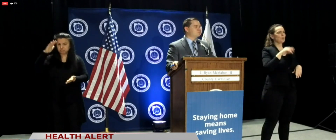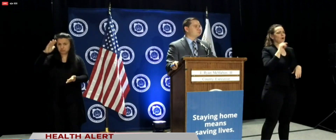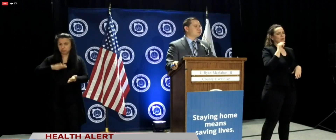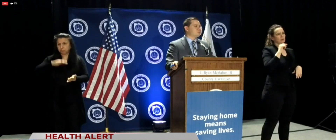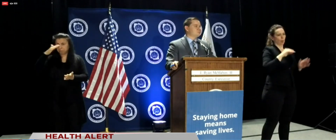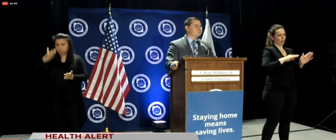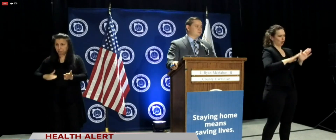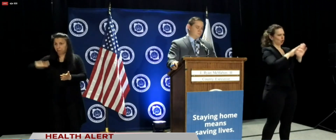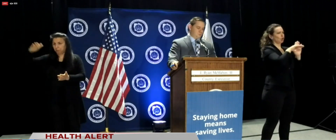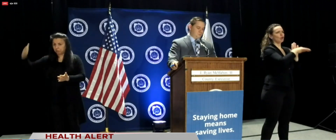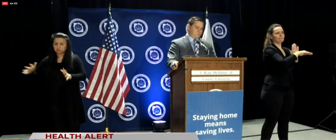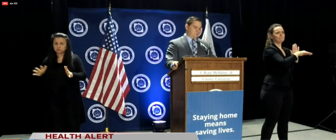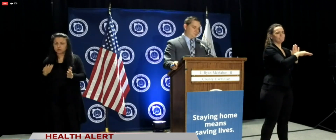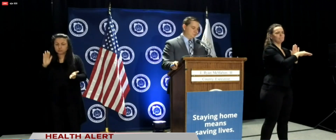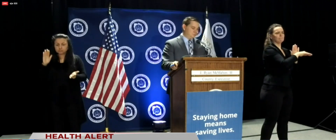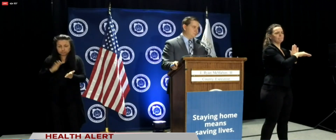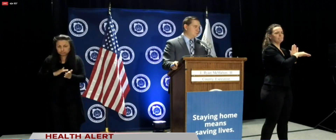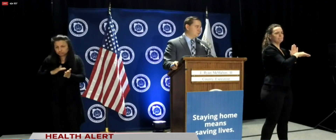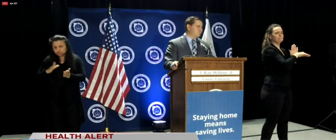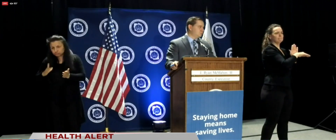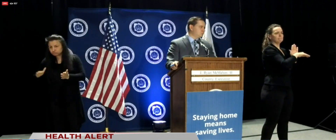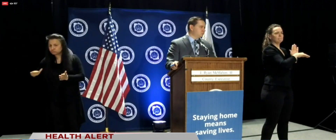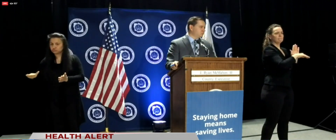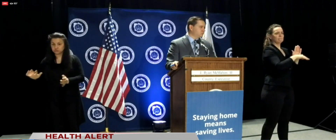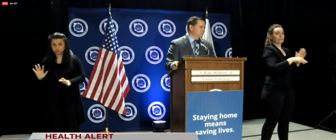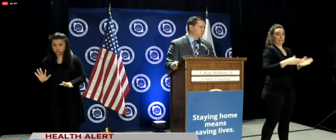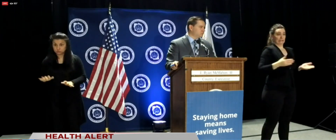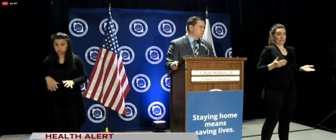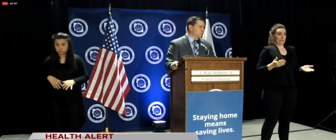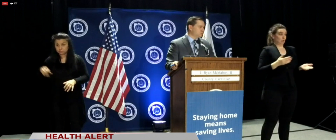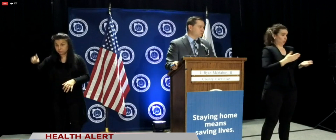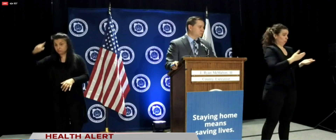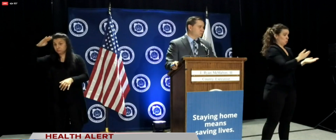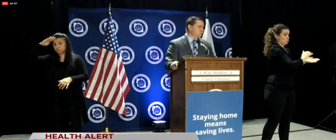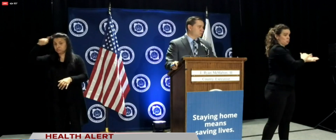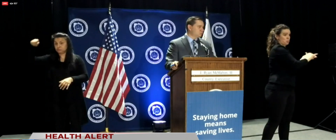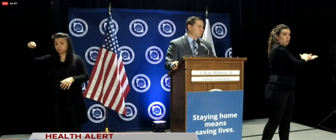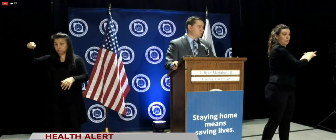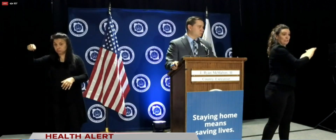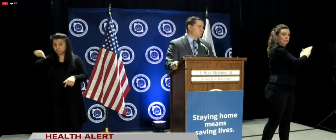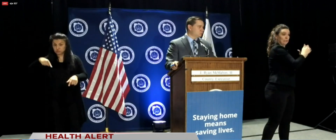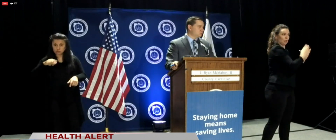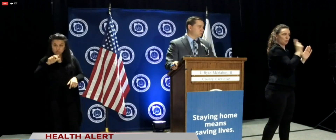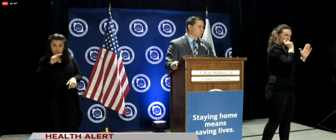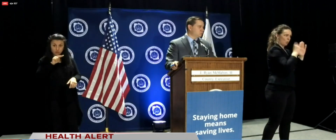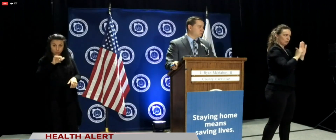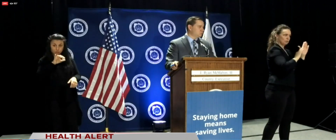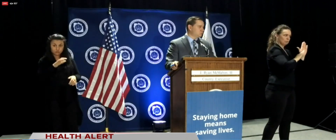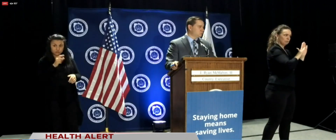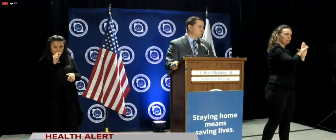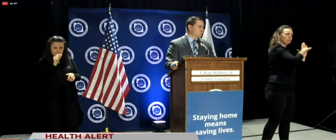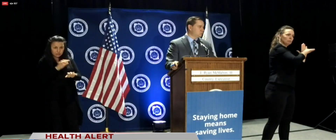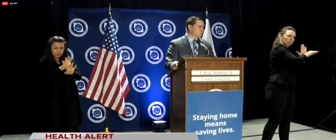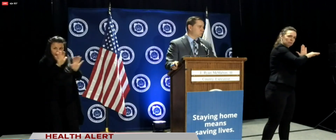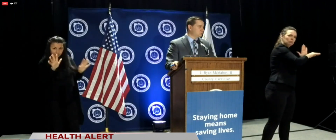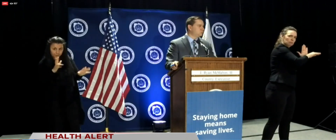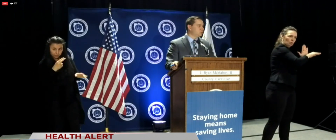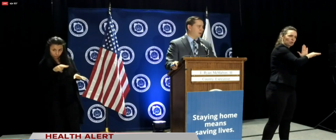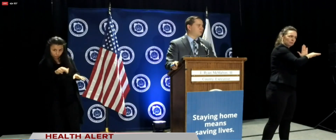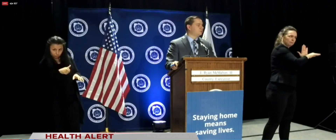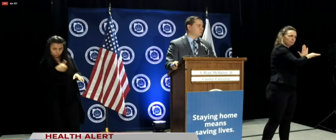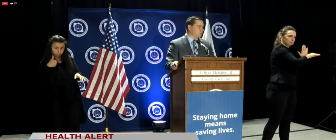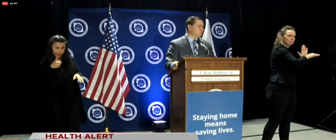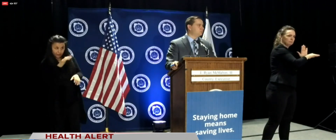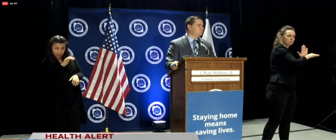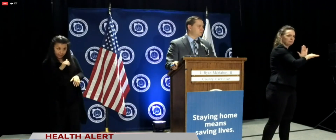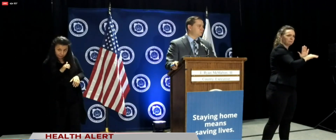sense that maybe downstate is flattening. If I'm reading this chart right, that green line is the same as the red line?